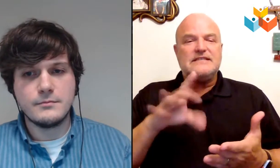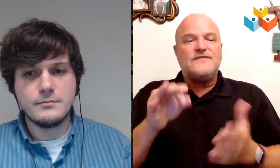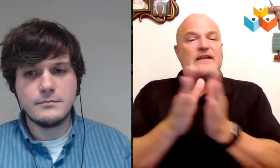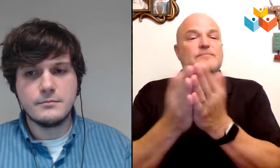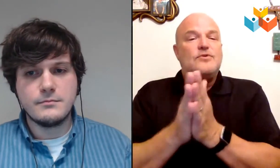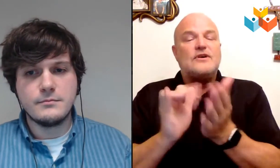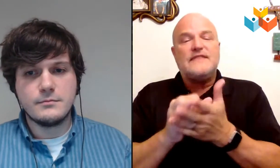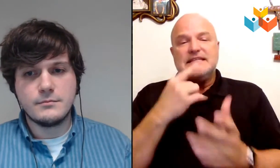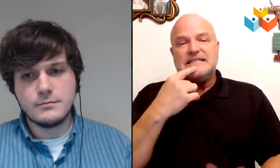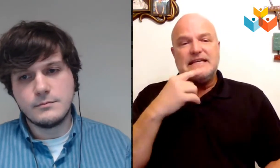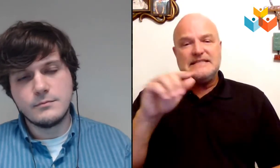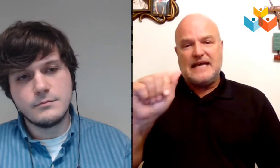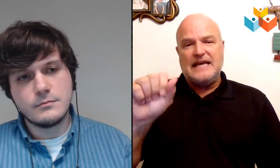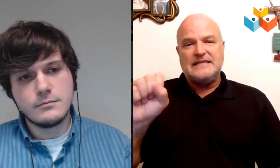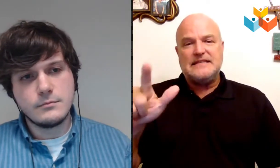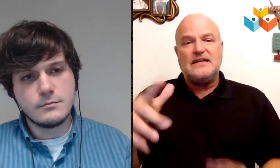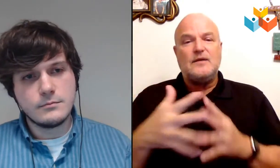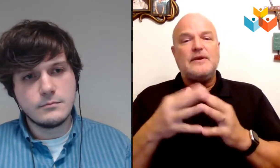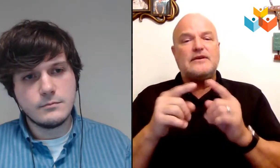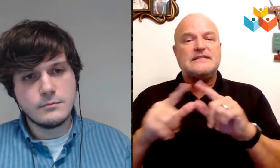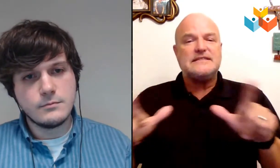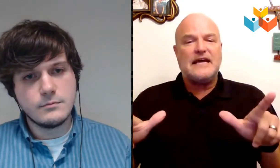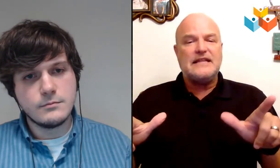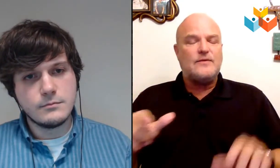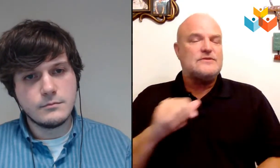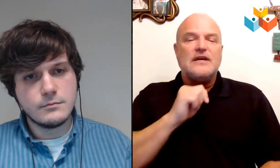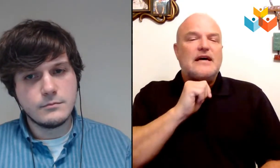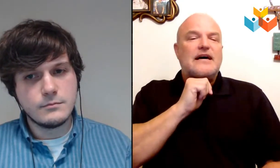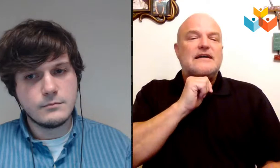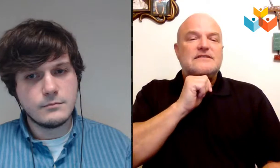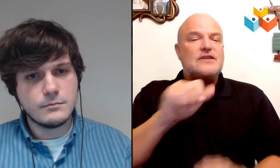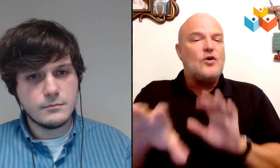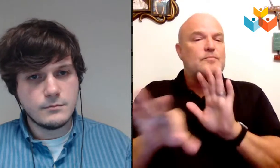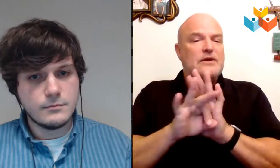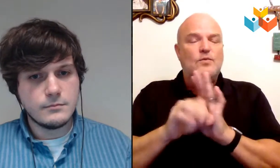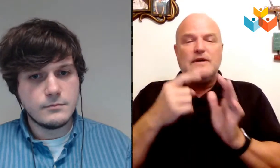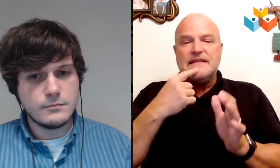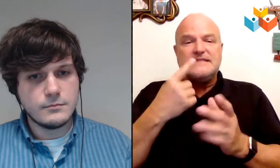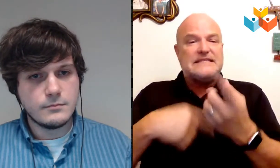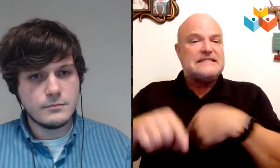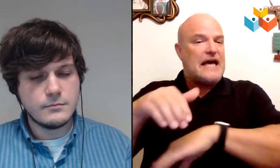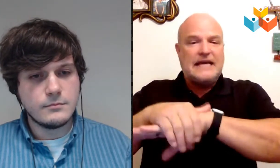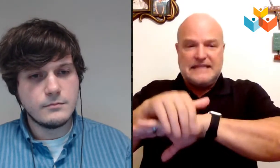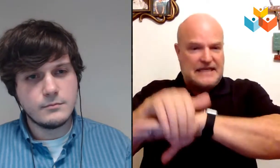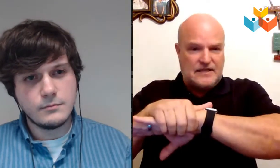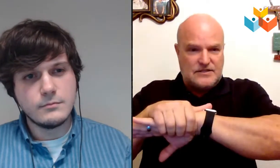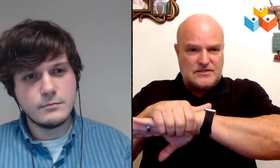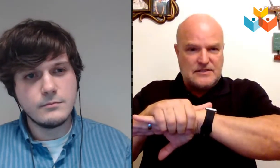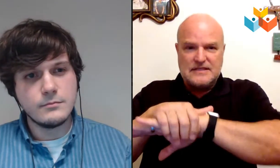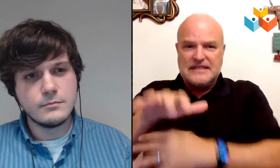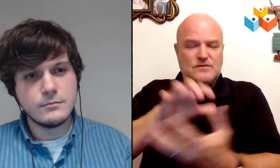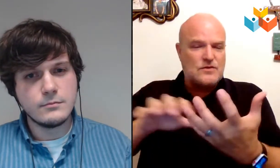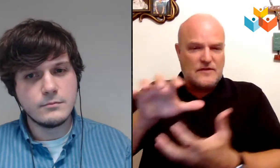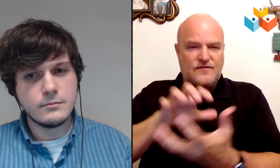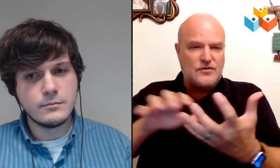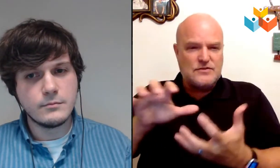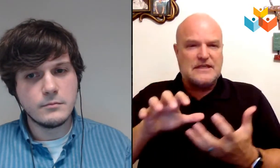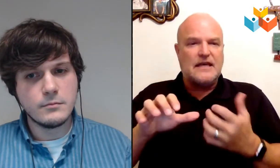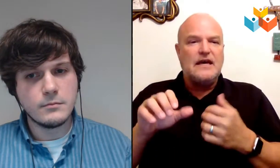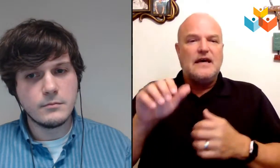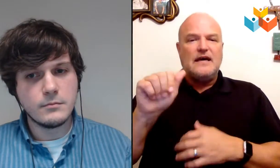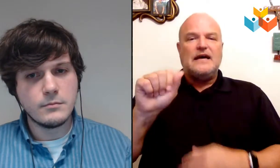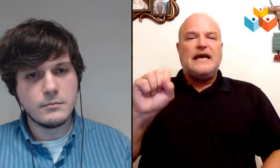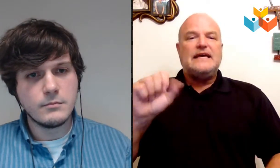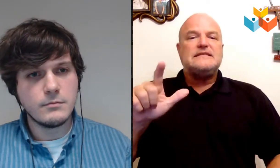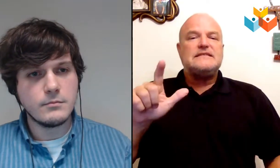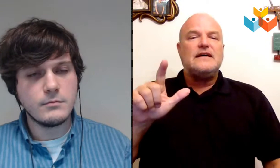suggestions is find a book that says ASL, American Sign Language. Don't pick one that says signed English, because that's real